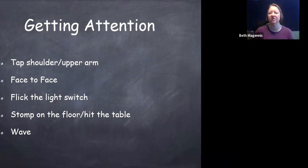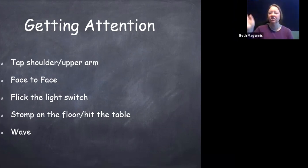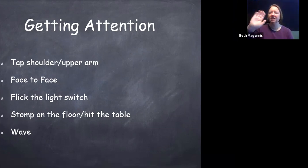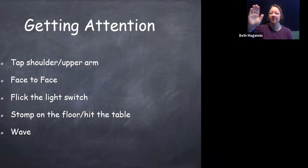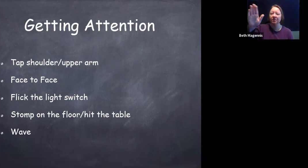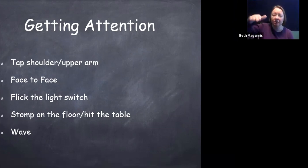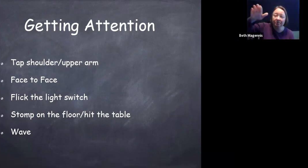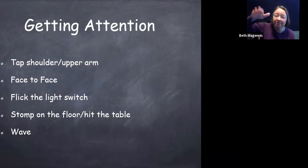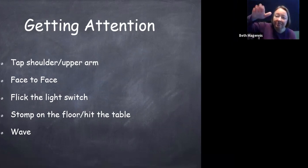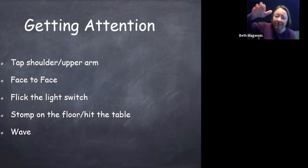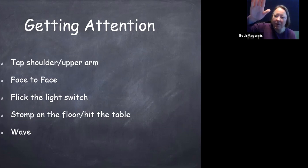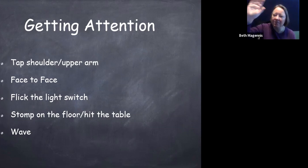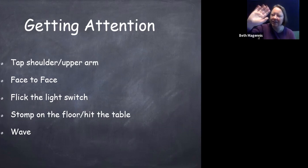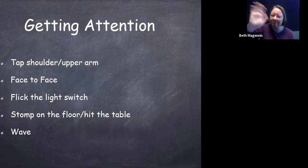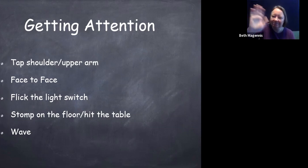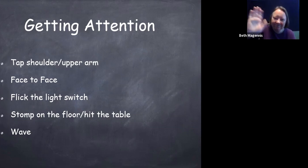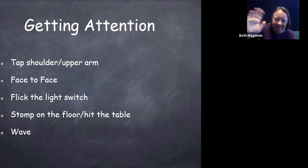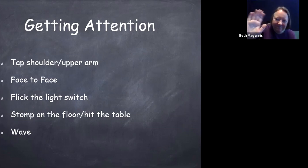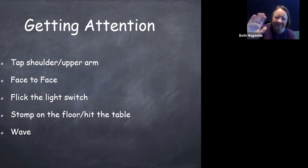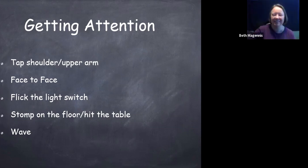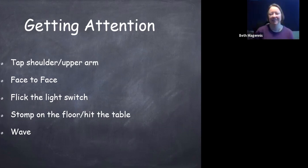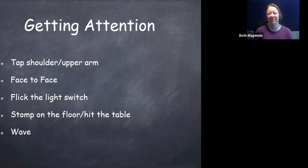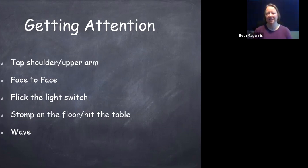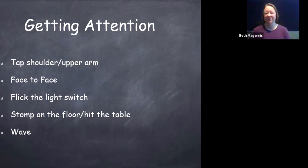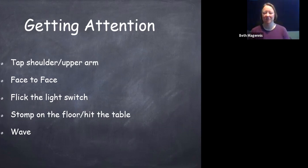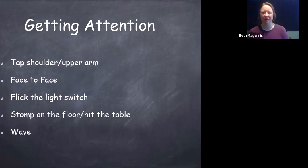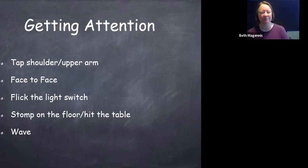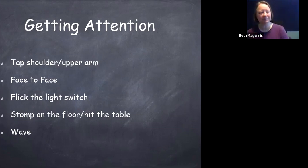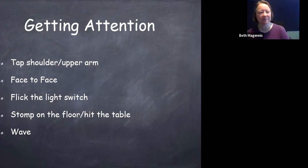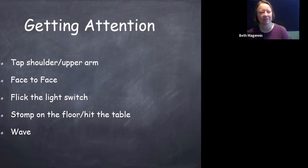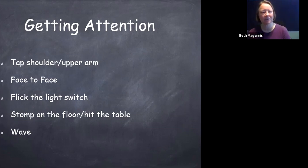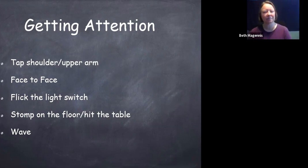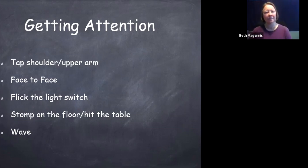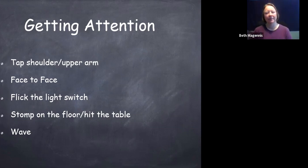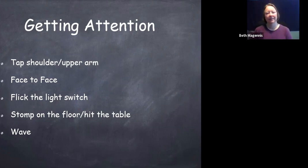is just kind of, waiting to get their attention as well. So